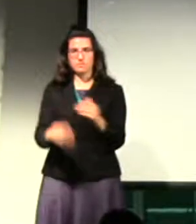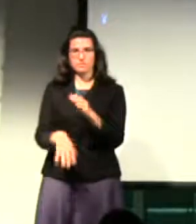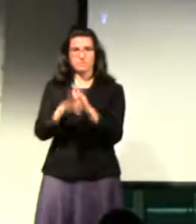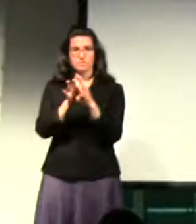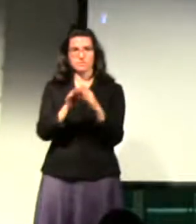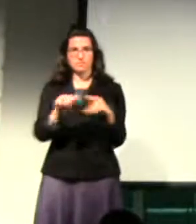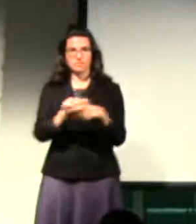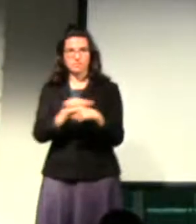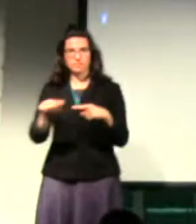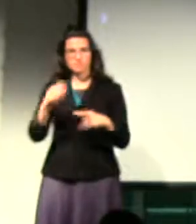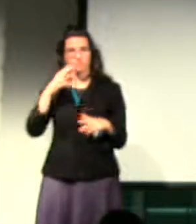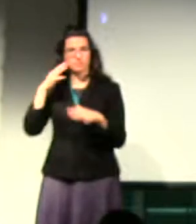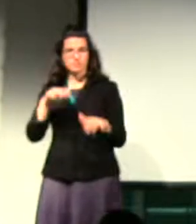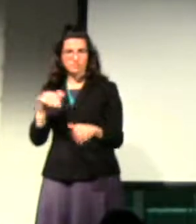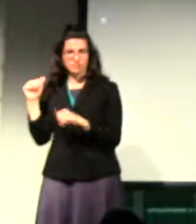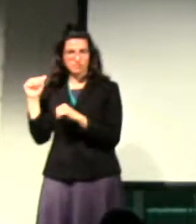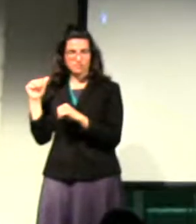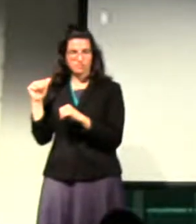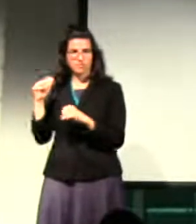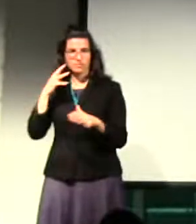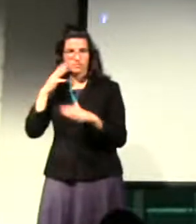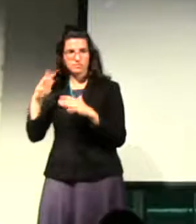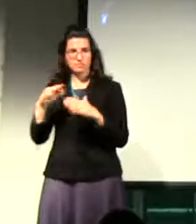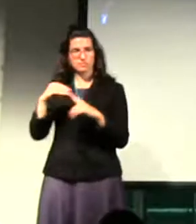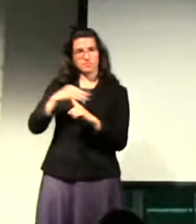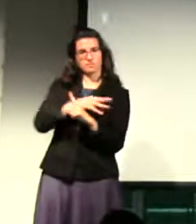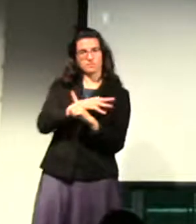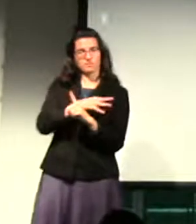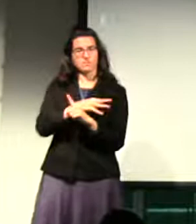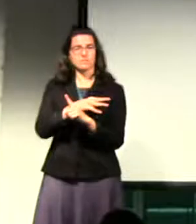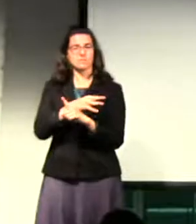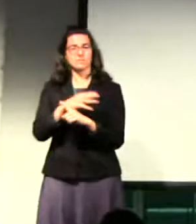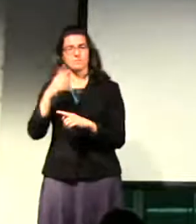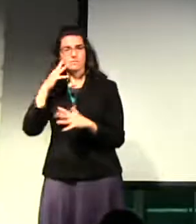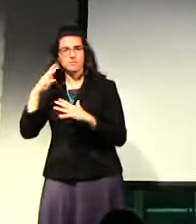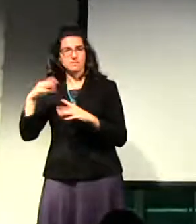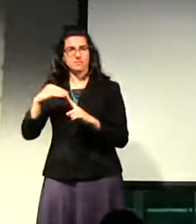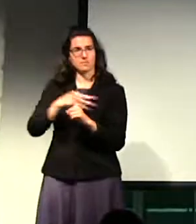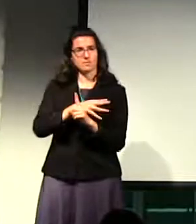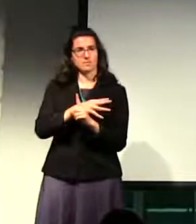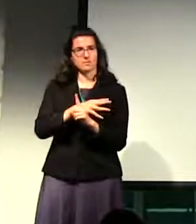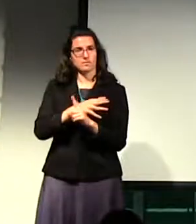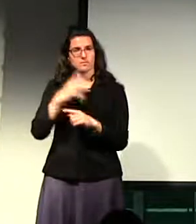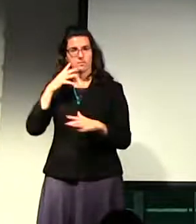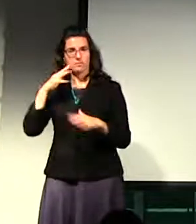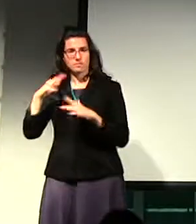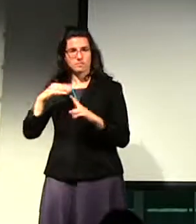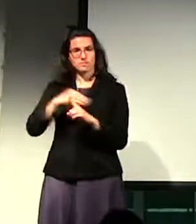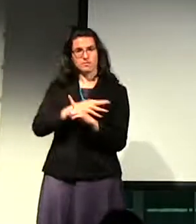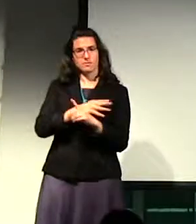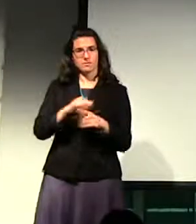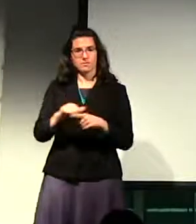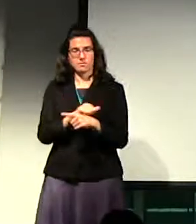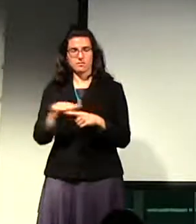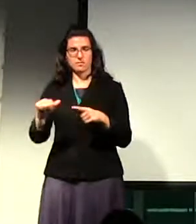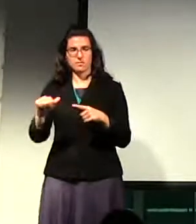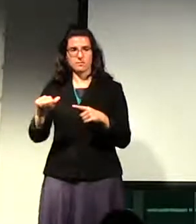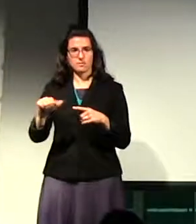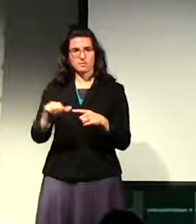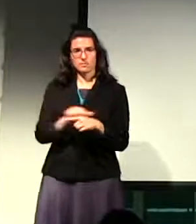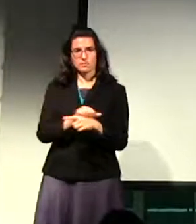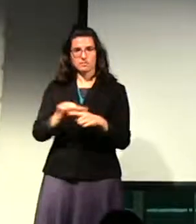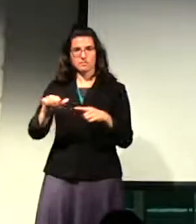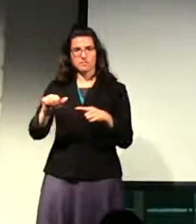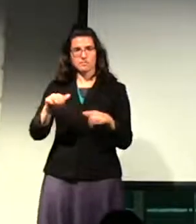found leading, sounded, found leading, sounded, found this, sounded, found this, sounded, found this, sounded, found this,